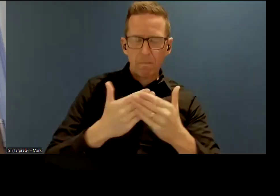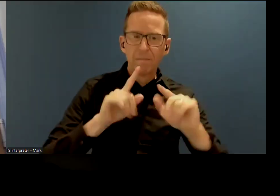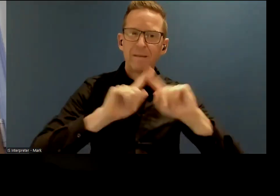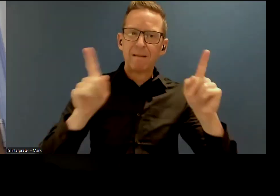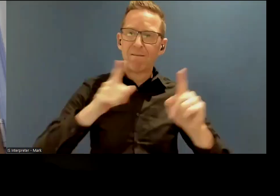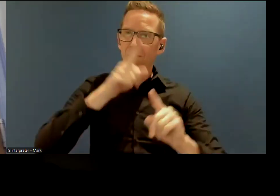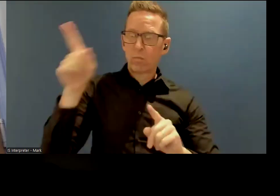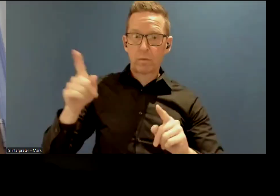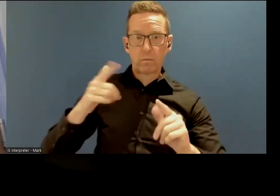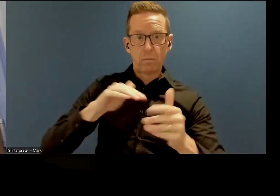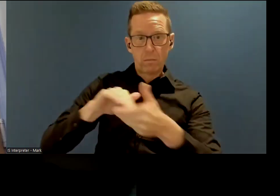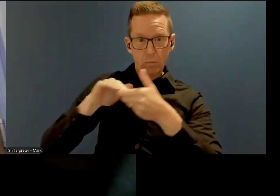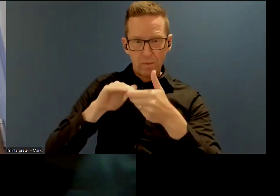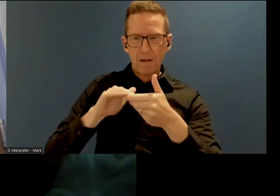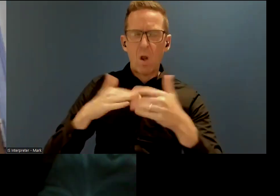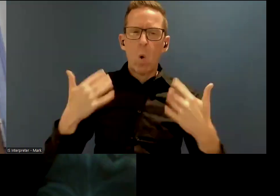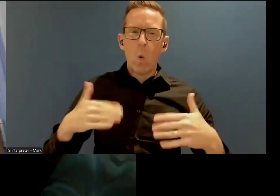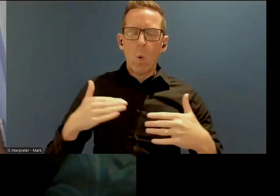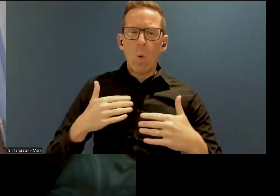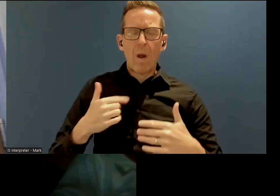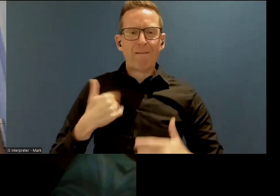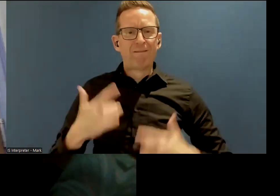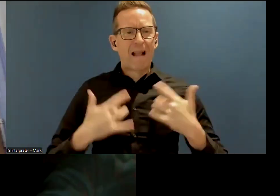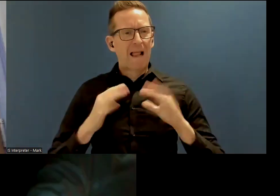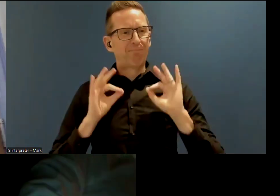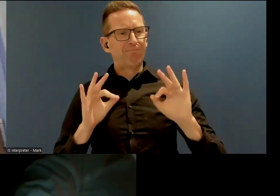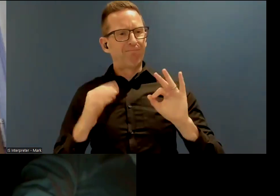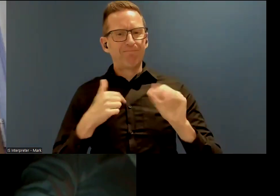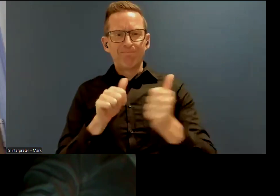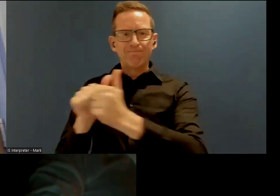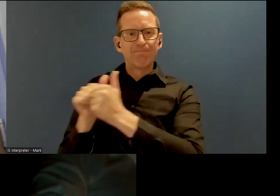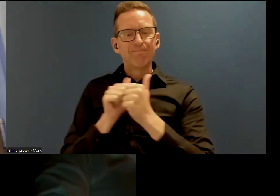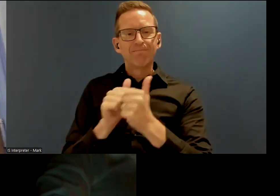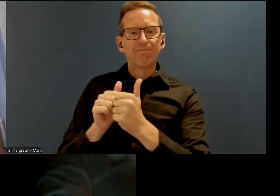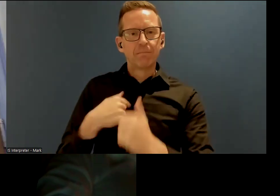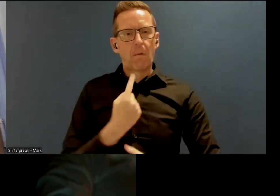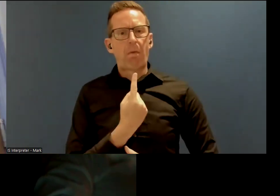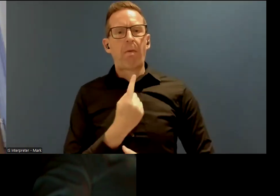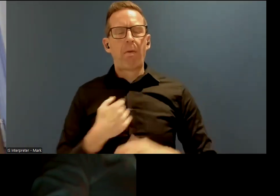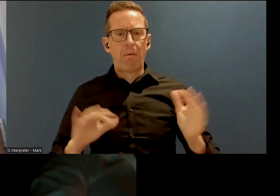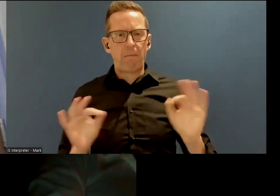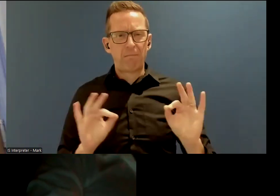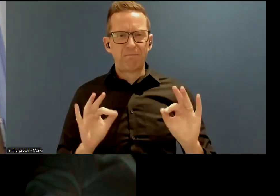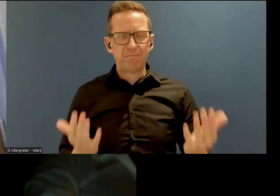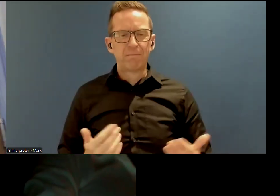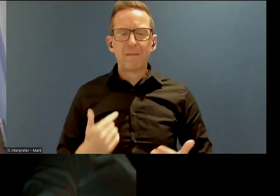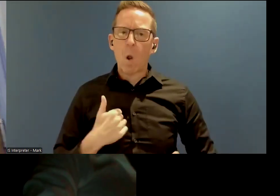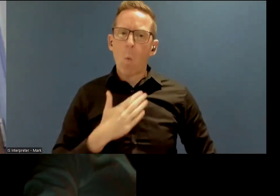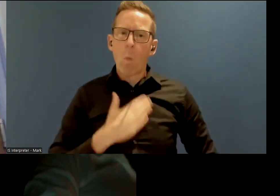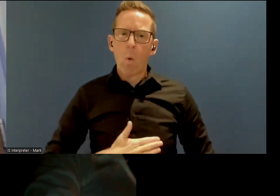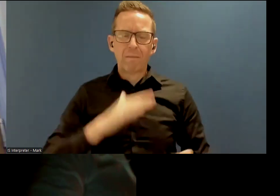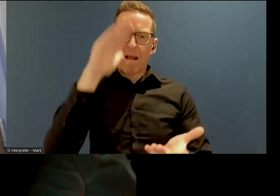isolation, and hopefully in turn we could use joint work to help decrease isolation which OPDs